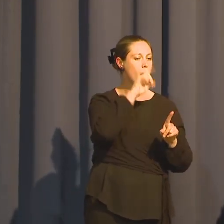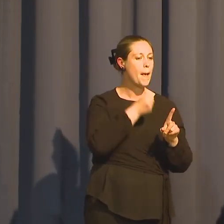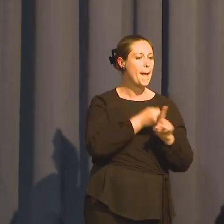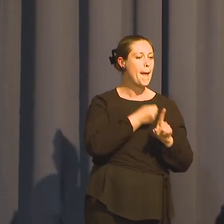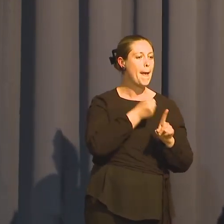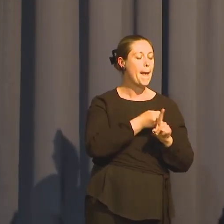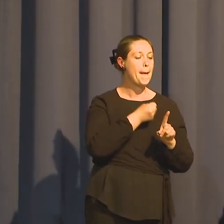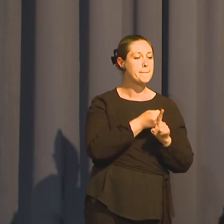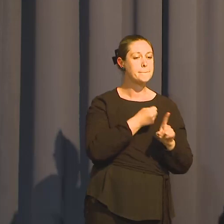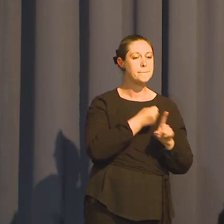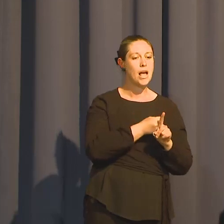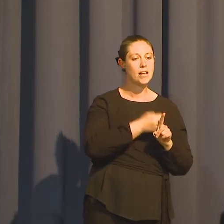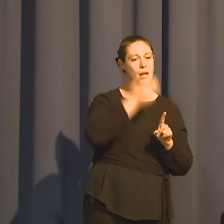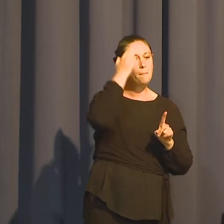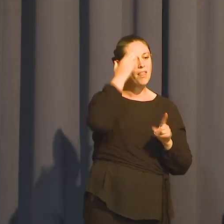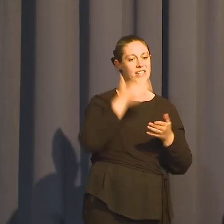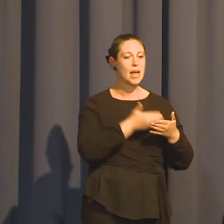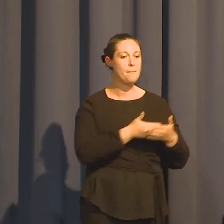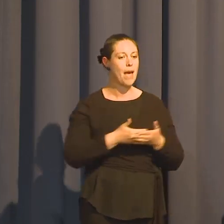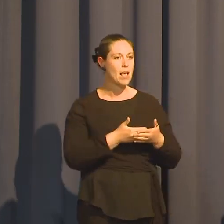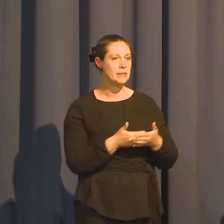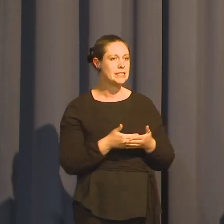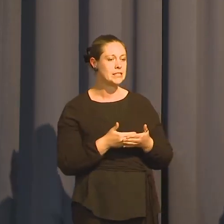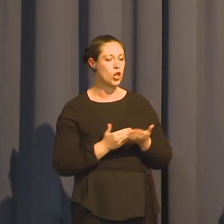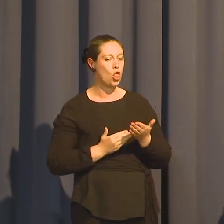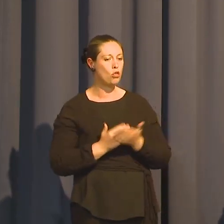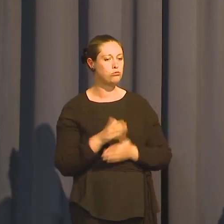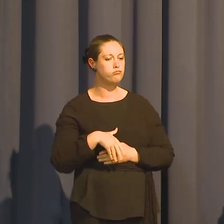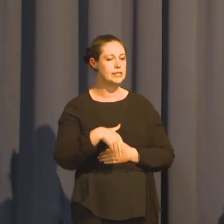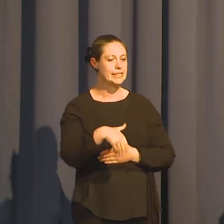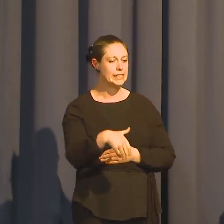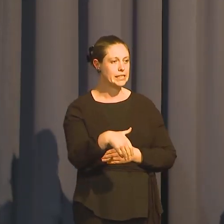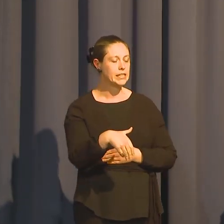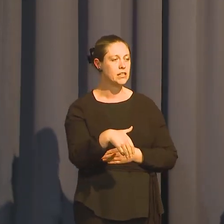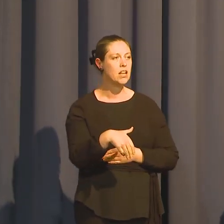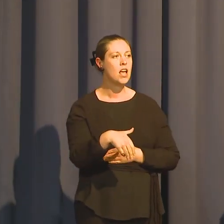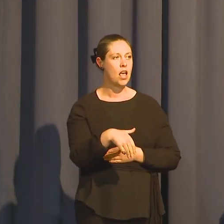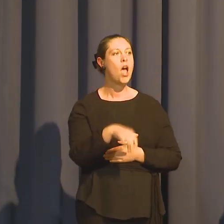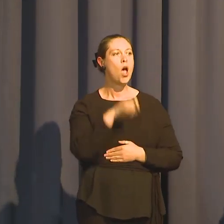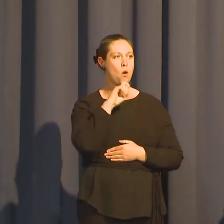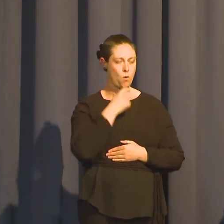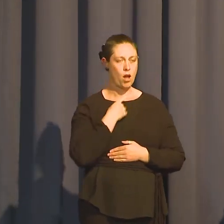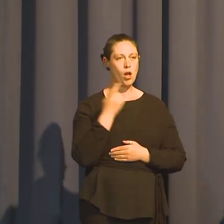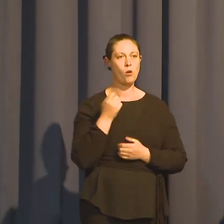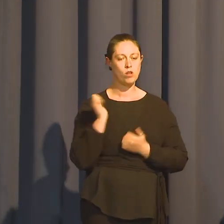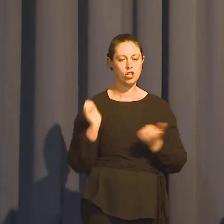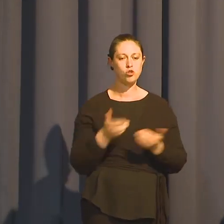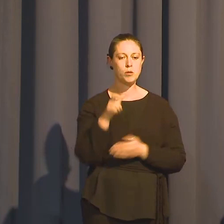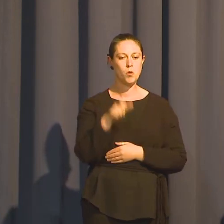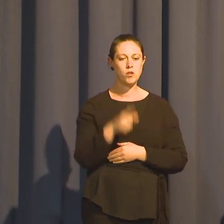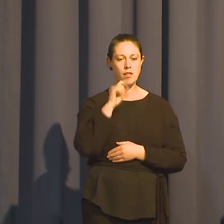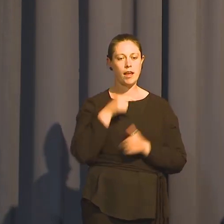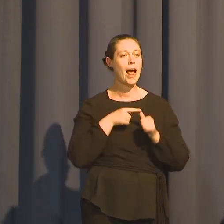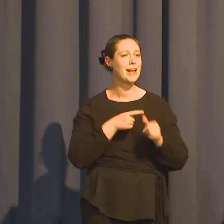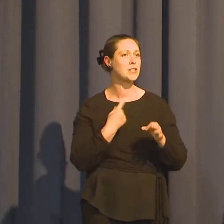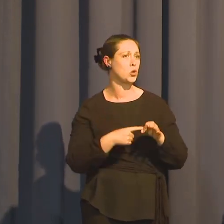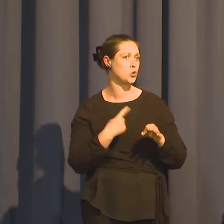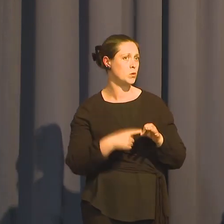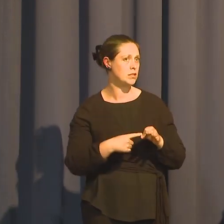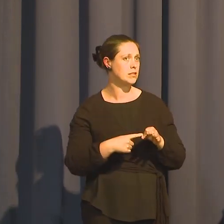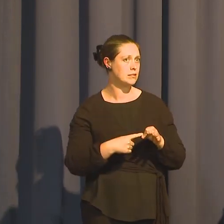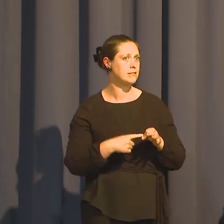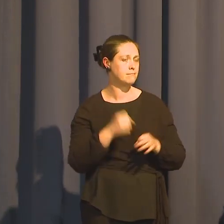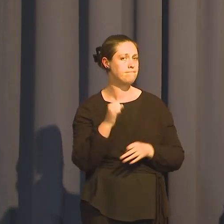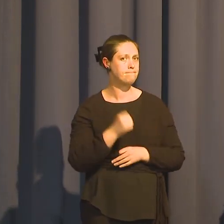the relationship between mothers and babies. And the answer to that is also yes, and you will meet her shortly. A number of people who